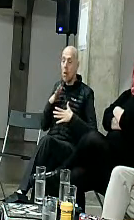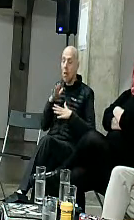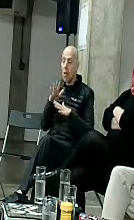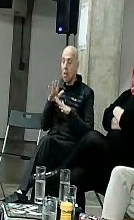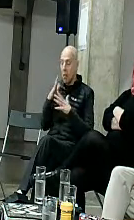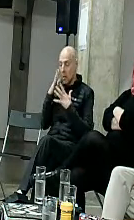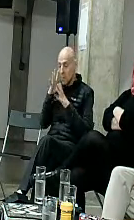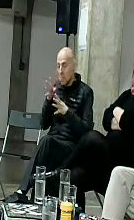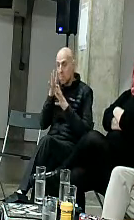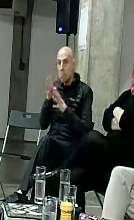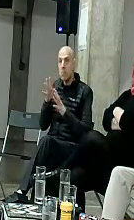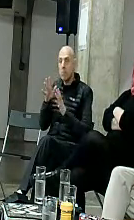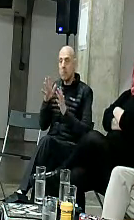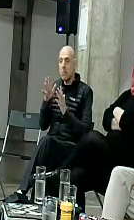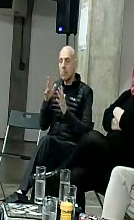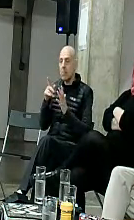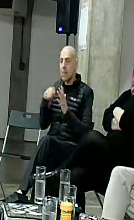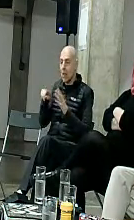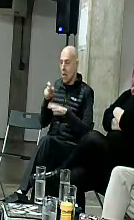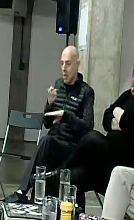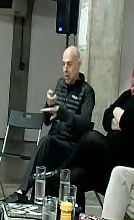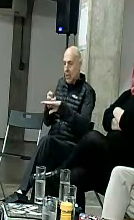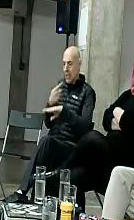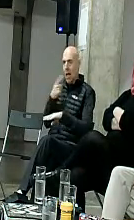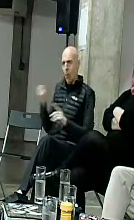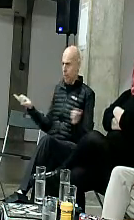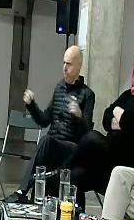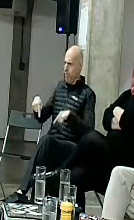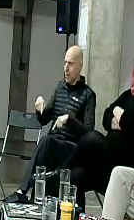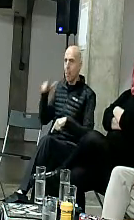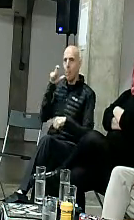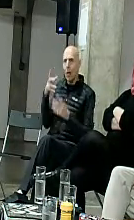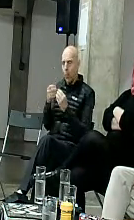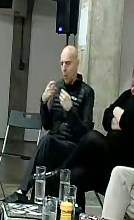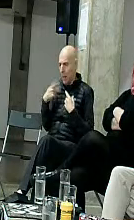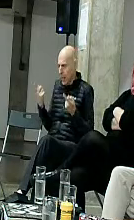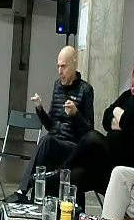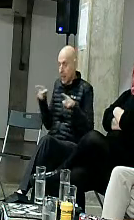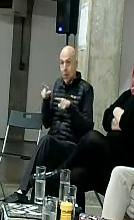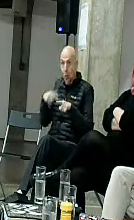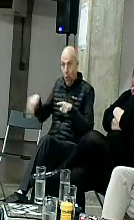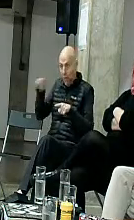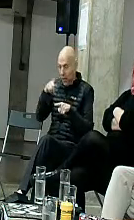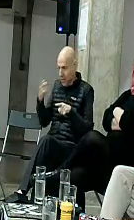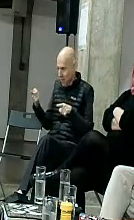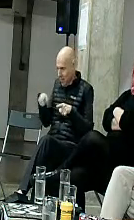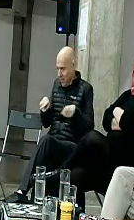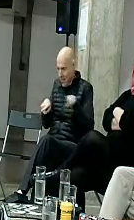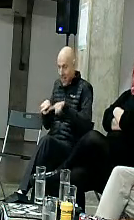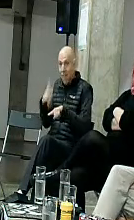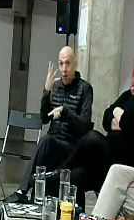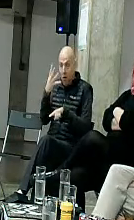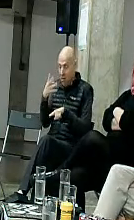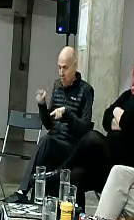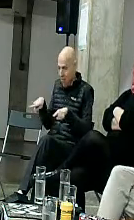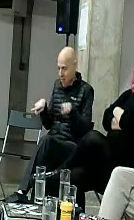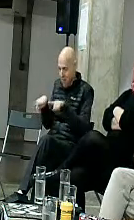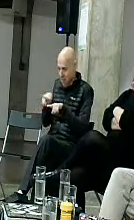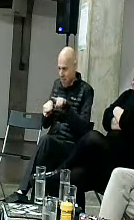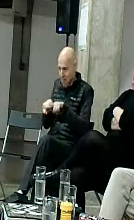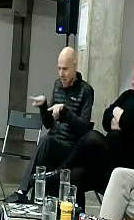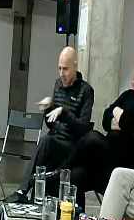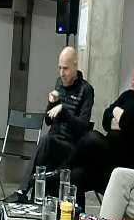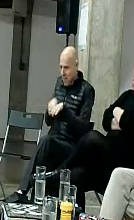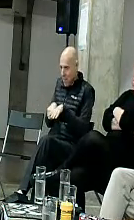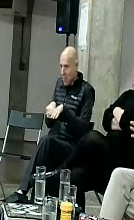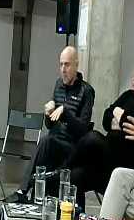cried, and we all lay in bed. He said, I want you all to lie in bed with me. So we all got into bed, all four of us. And he